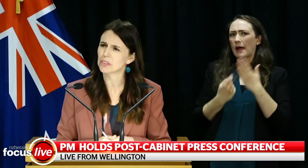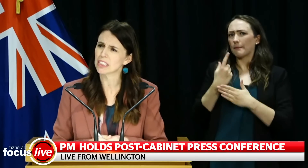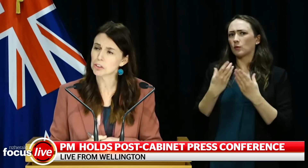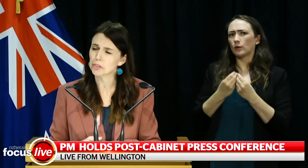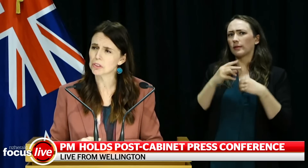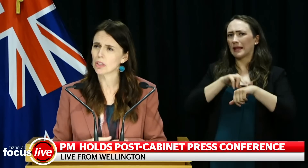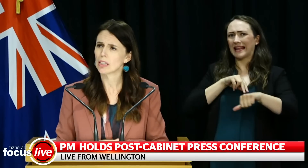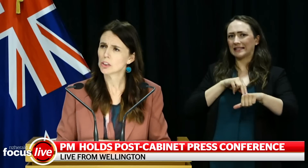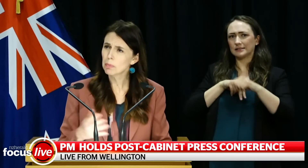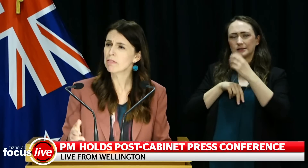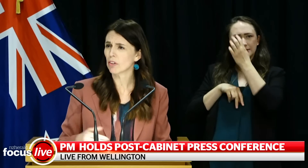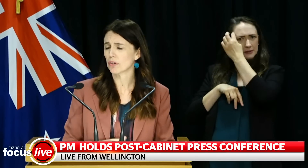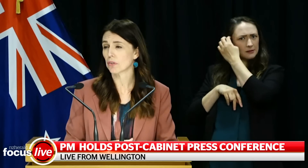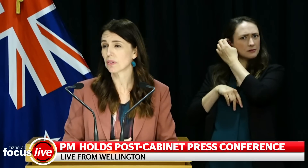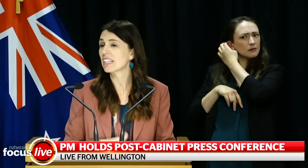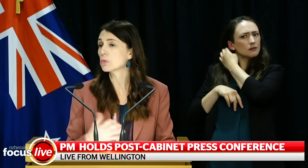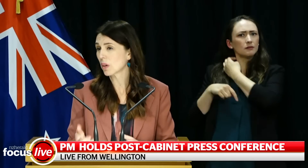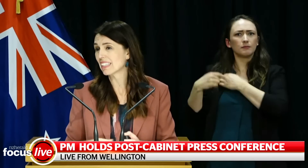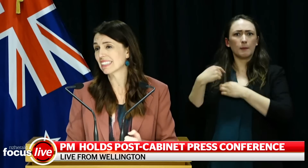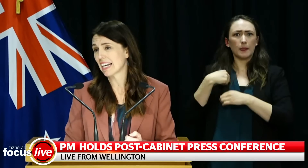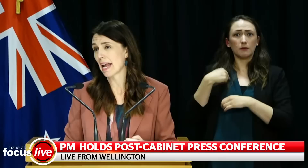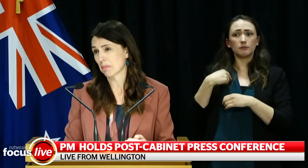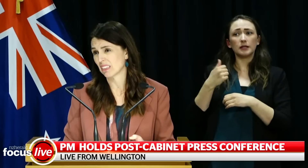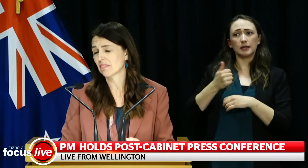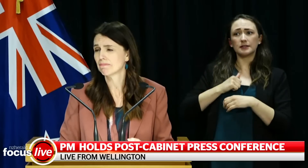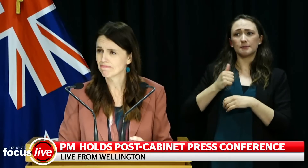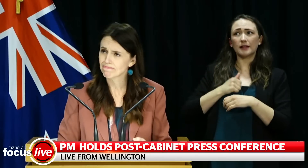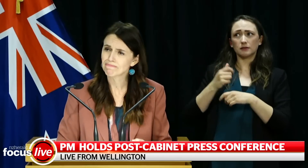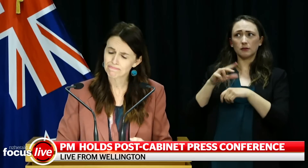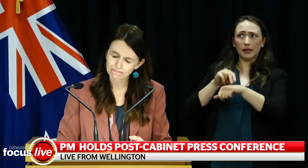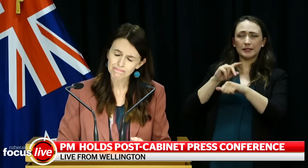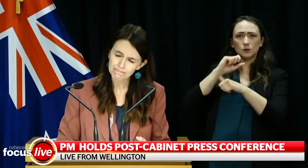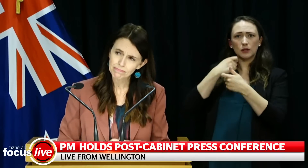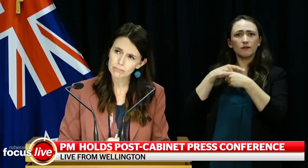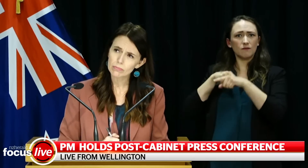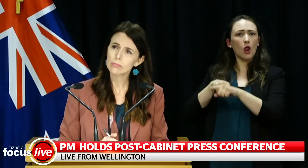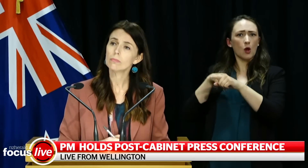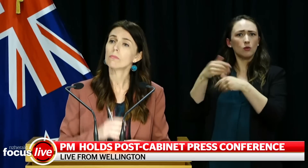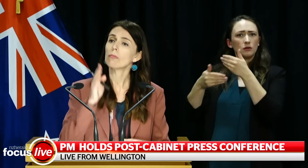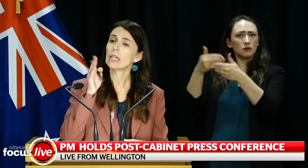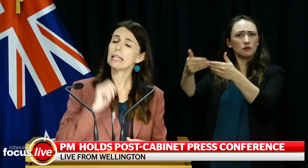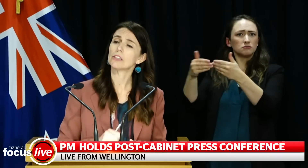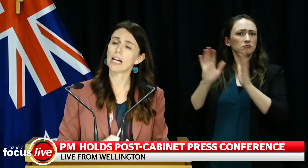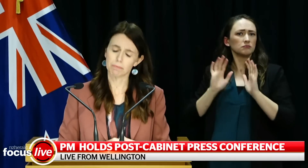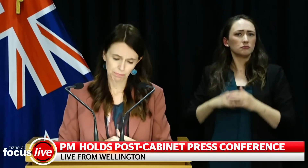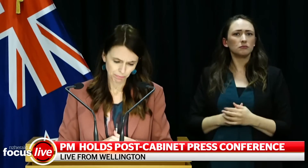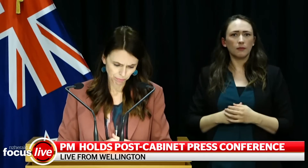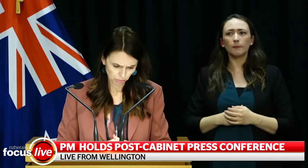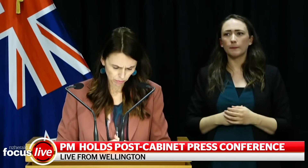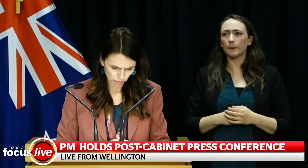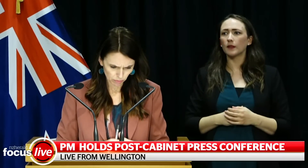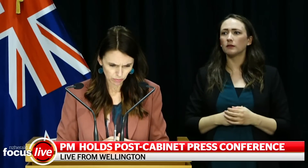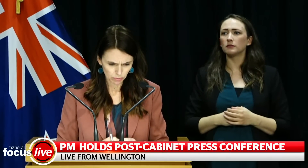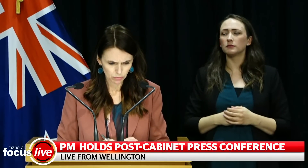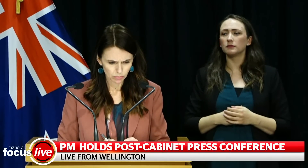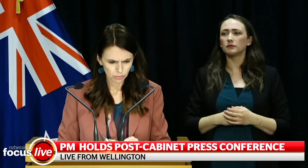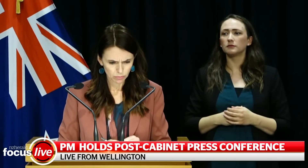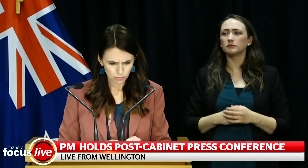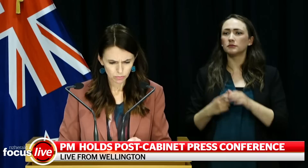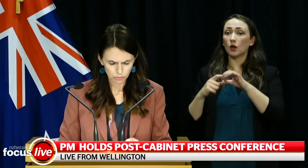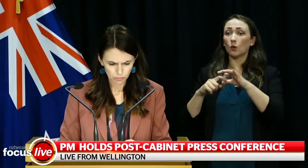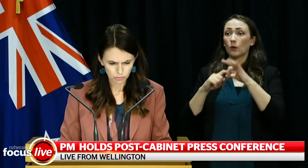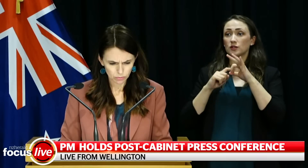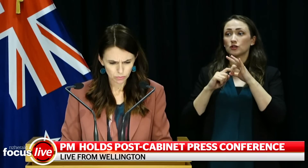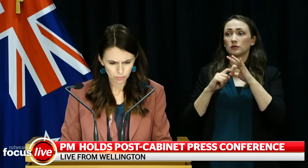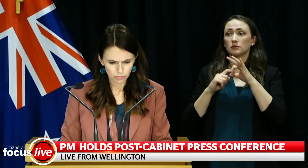expect those issues to be followed through, and that is what I understand happened. There are clients in emergency housing across the country